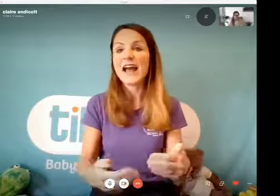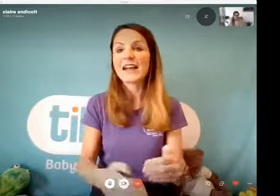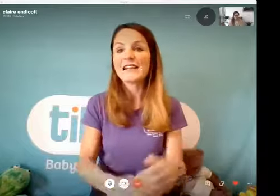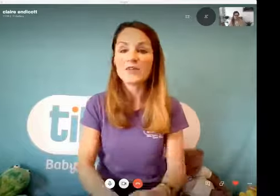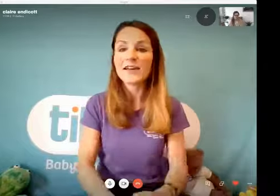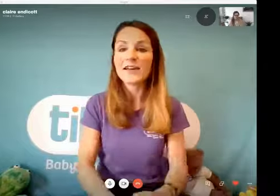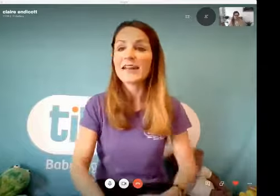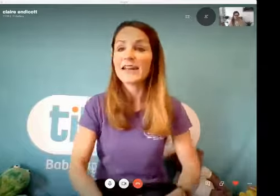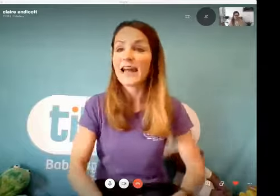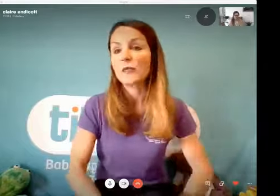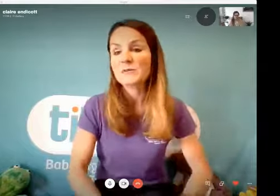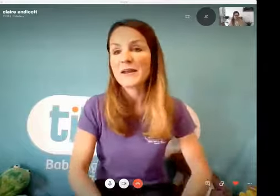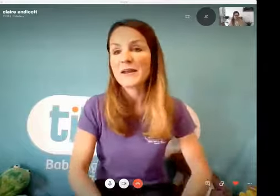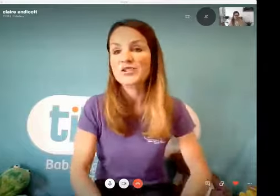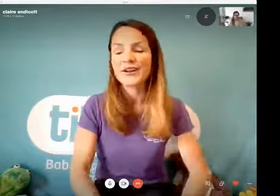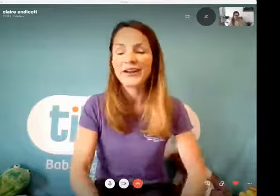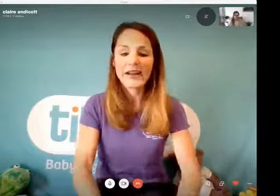really can help speech and language.